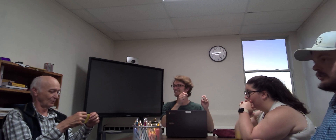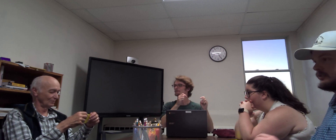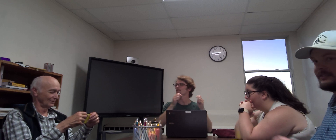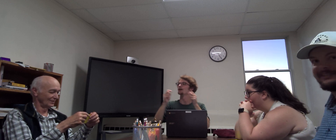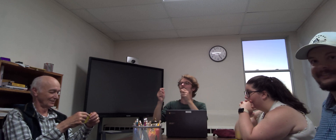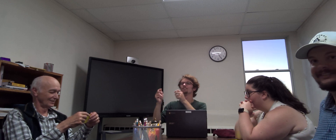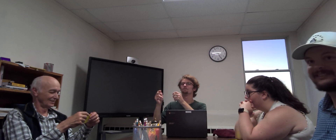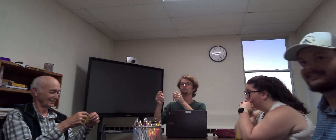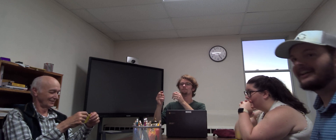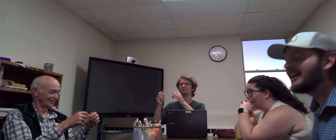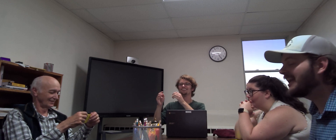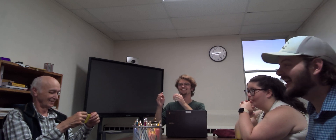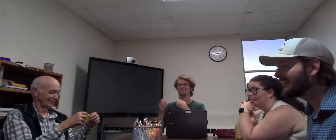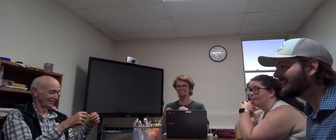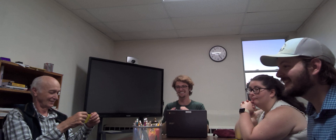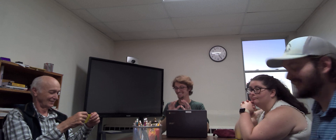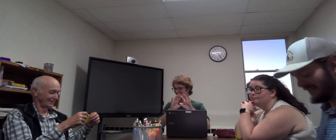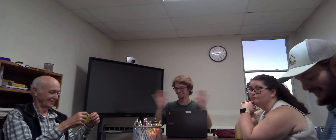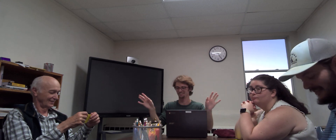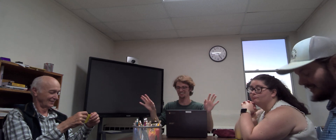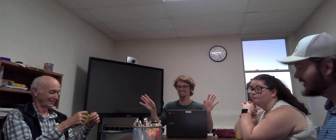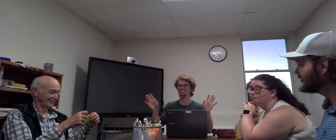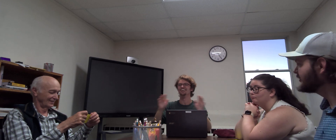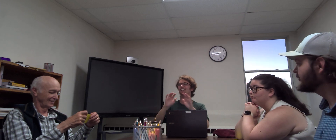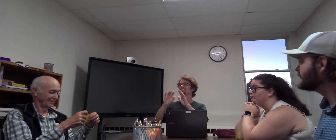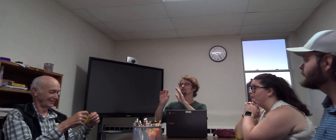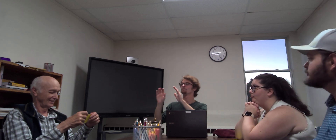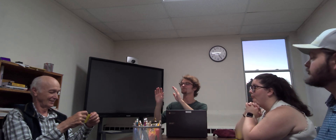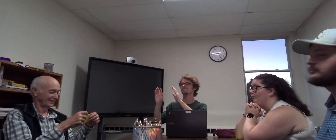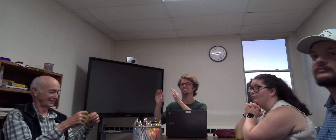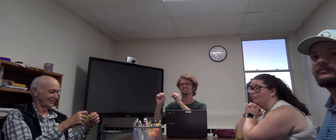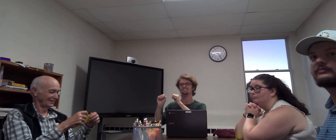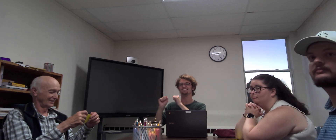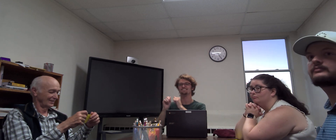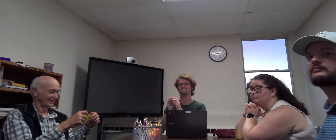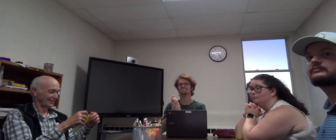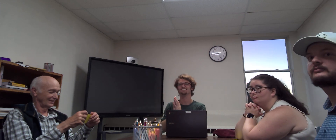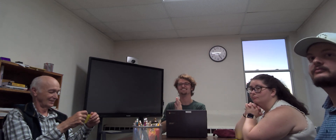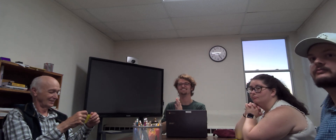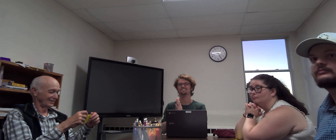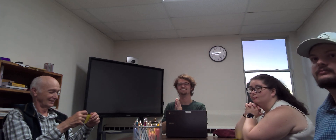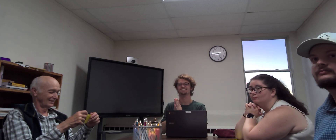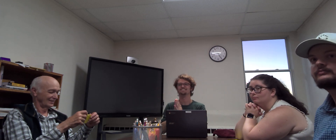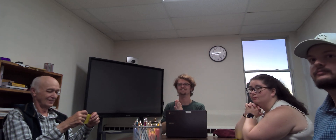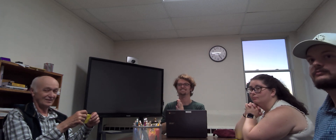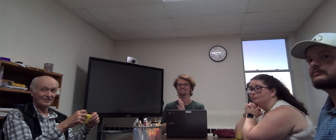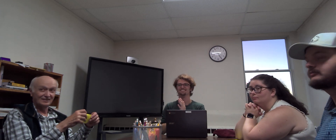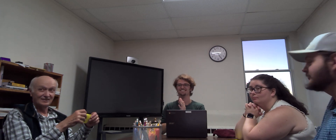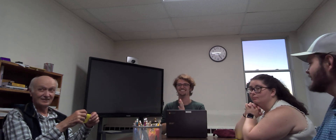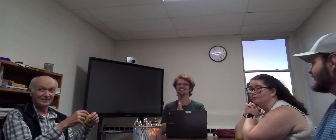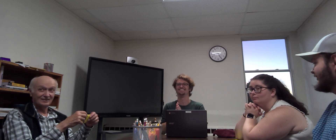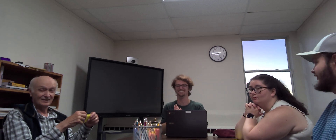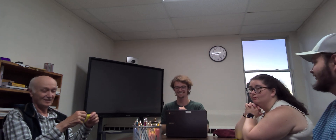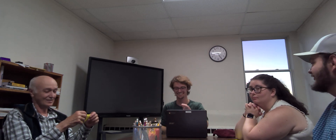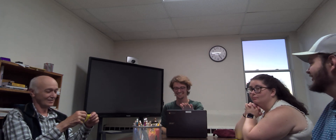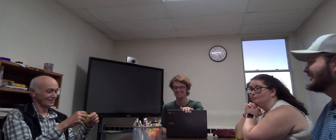I a think I problem. have the problem. It's already a problem. It's So- funny now that I know what that one is because that's a funny solution.